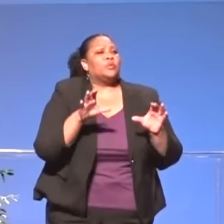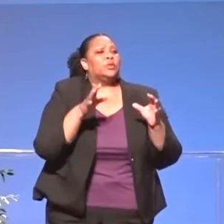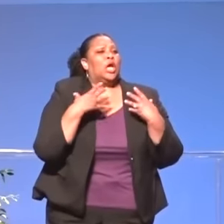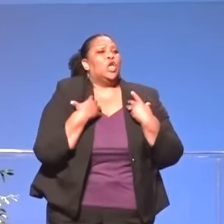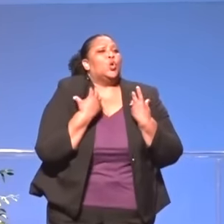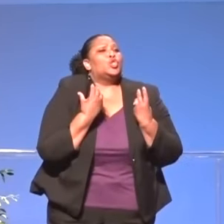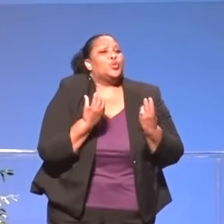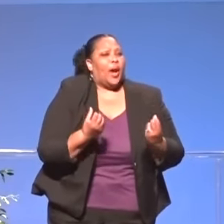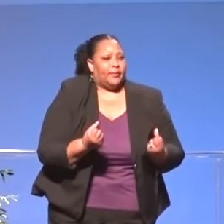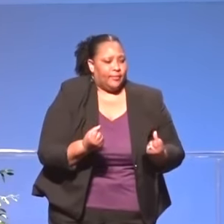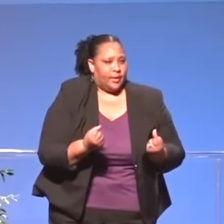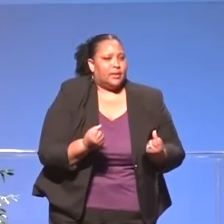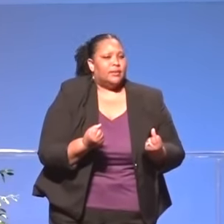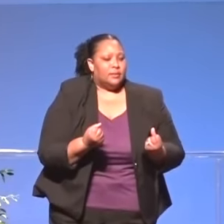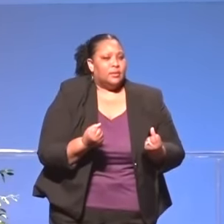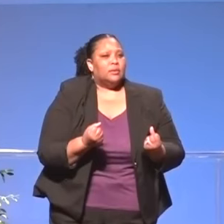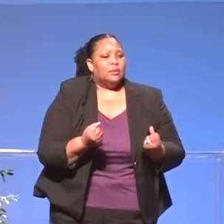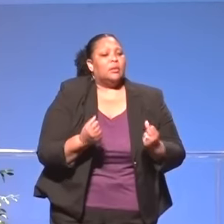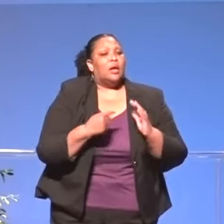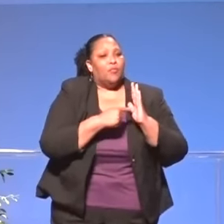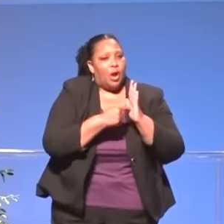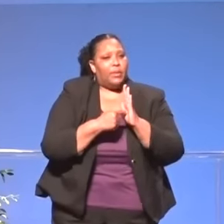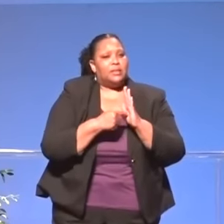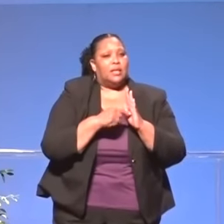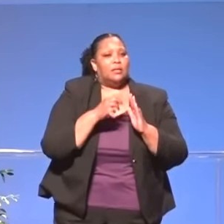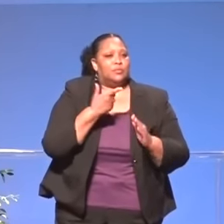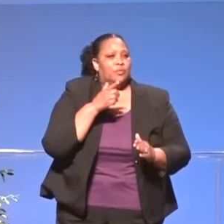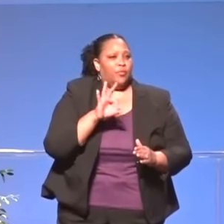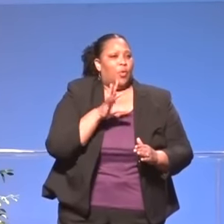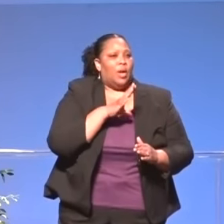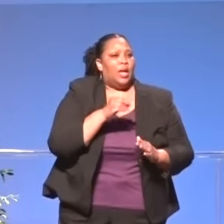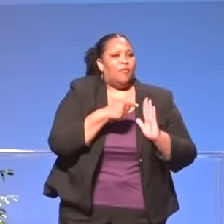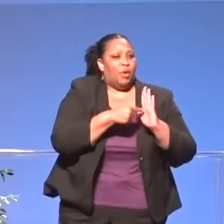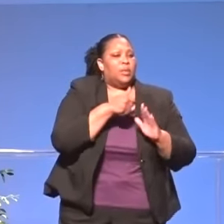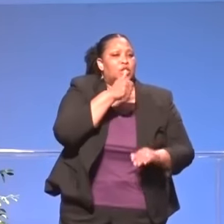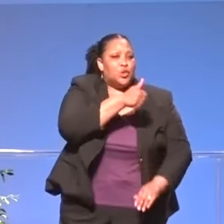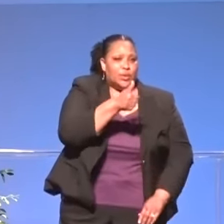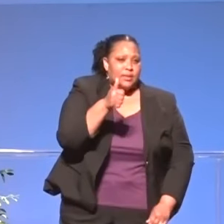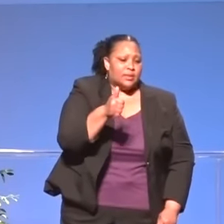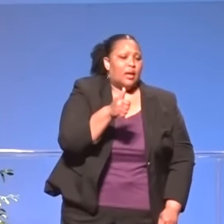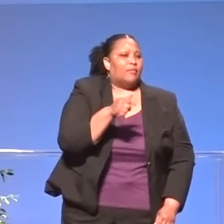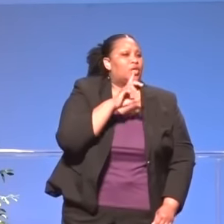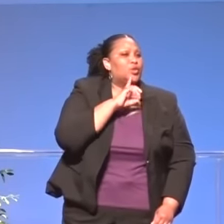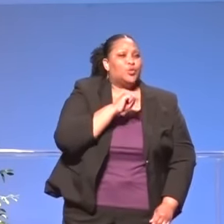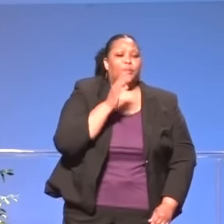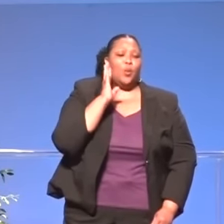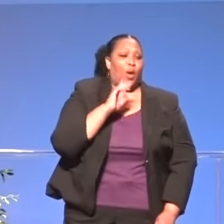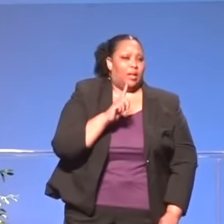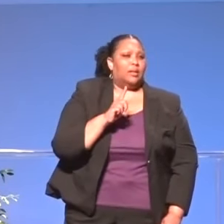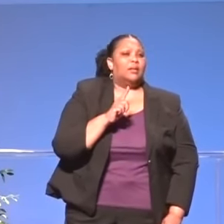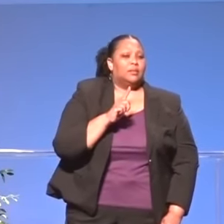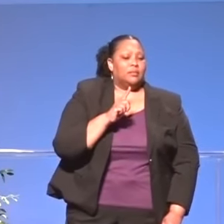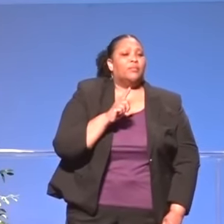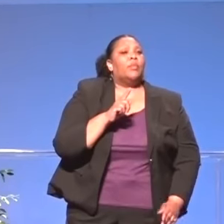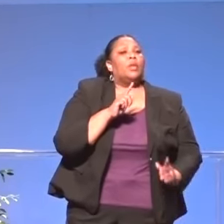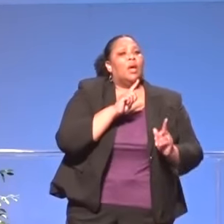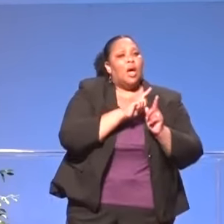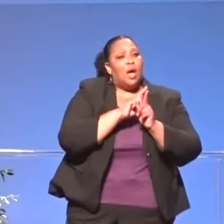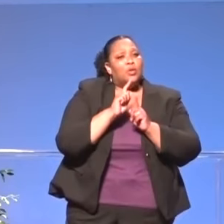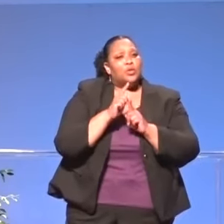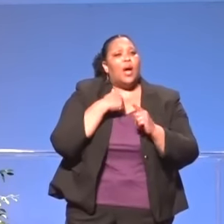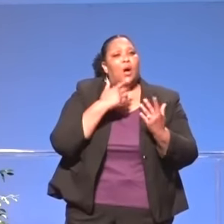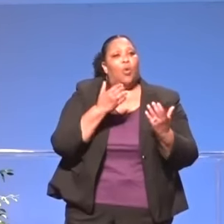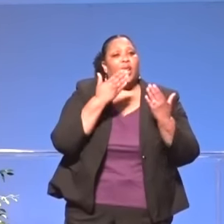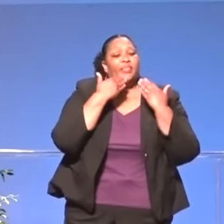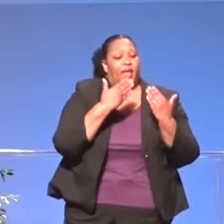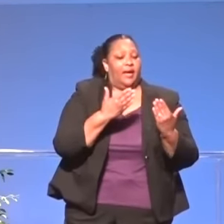your strength in representing him and representing yourselves extremely well. And then I want